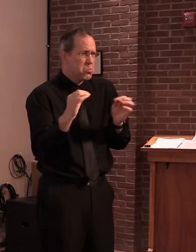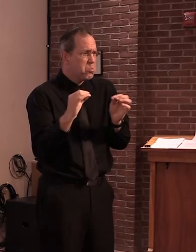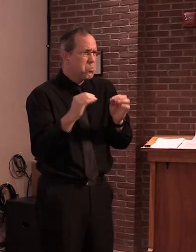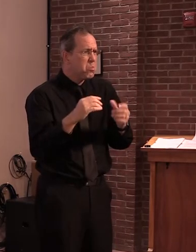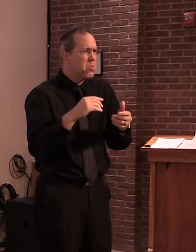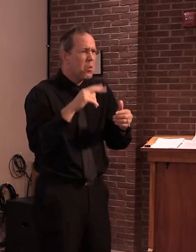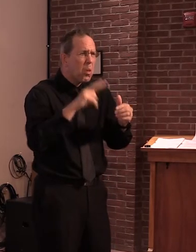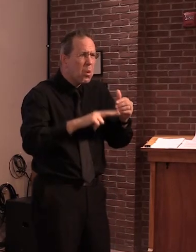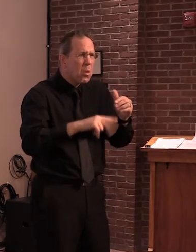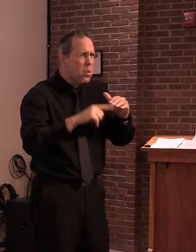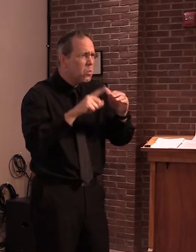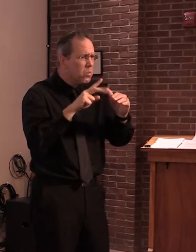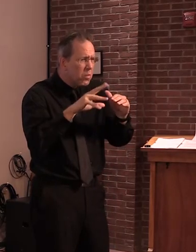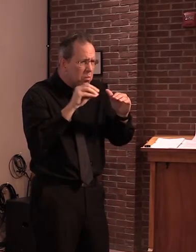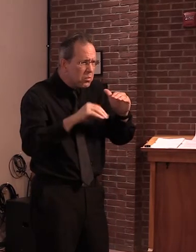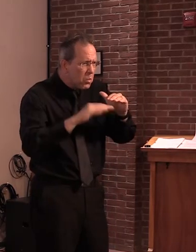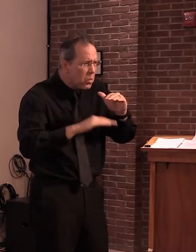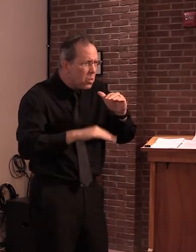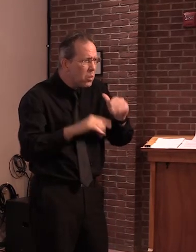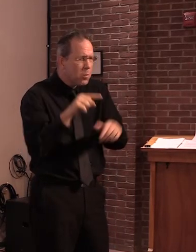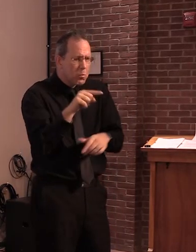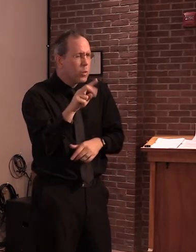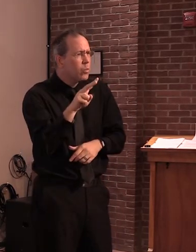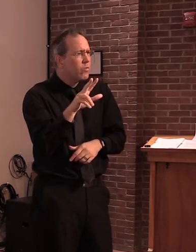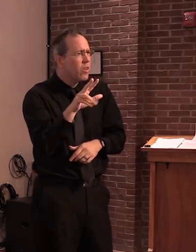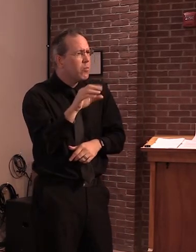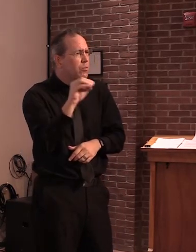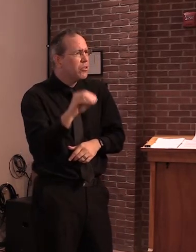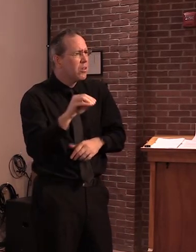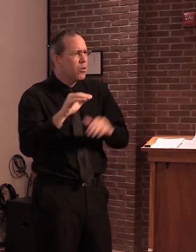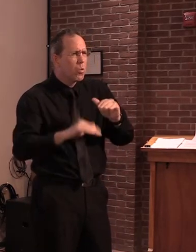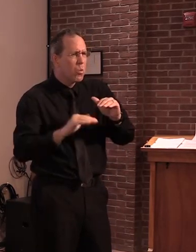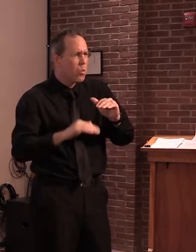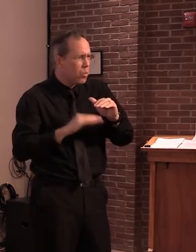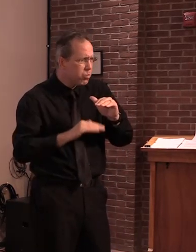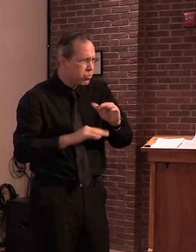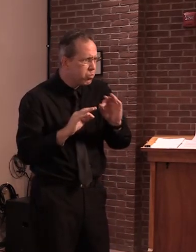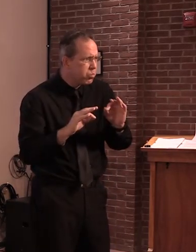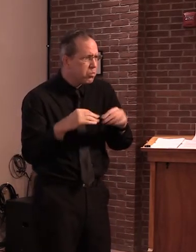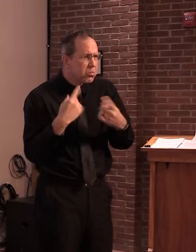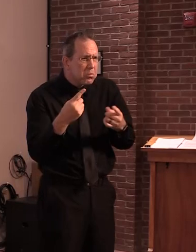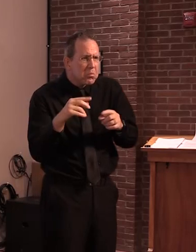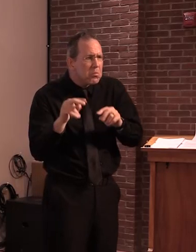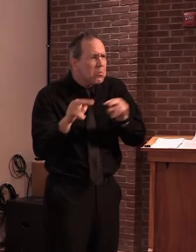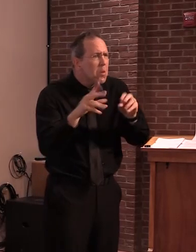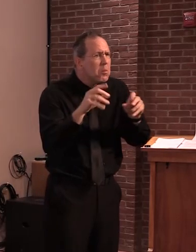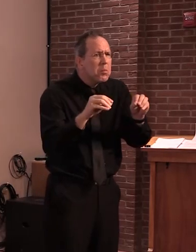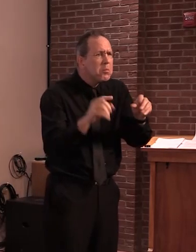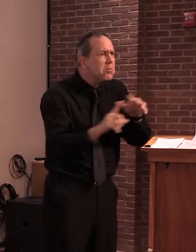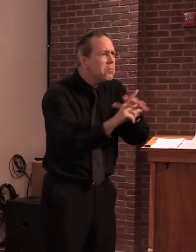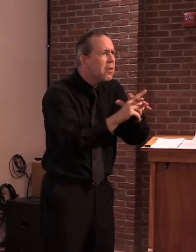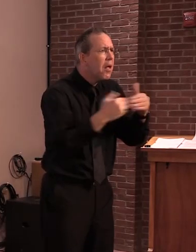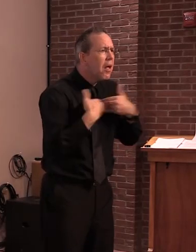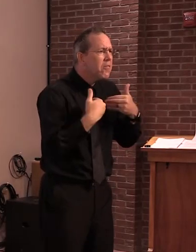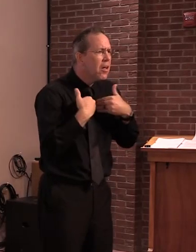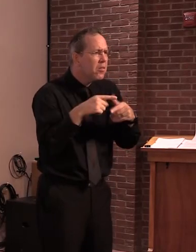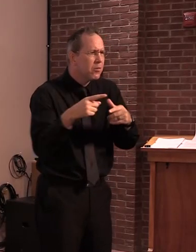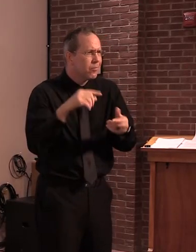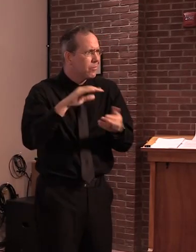low level case growth. Regarding our positivity rate, the 7 day rolling average again trended down this week to